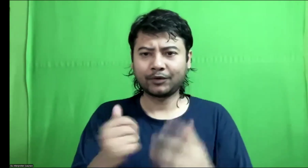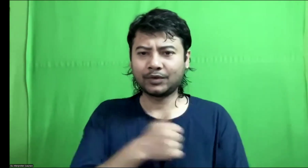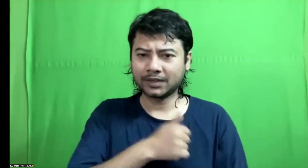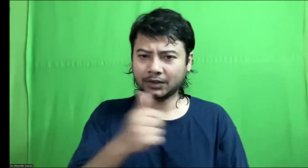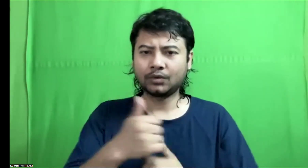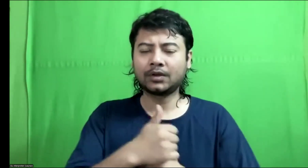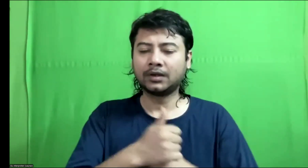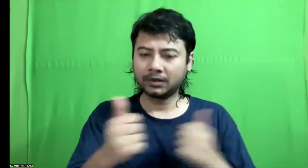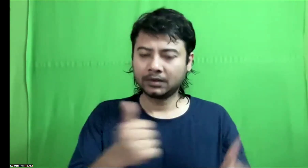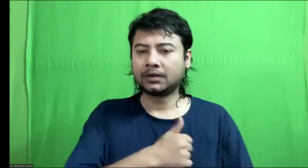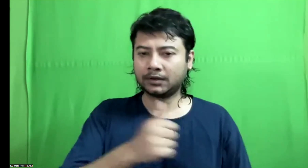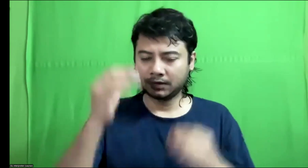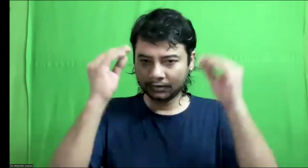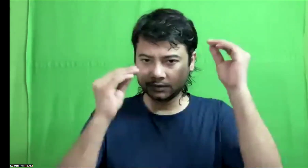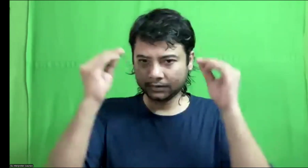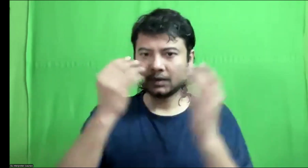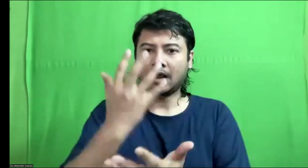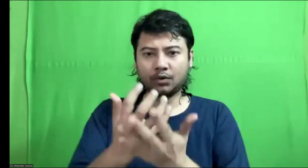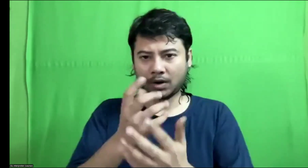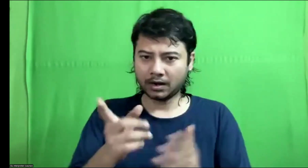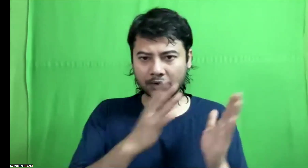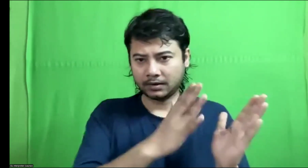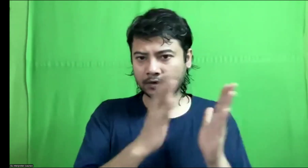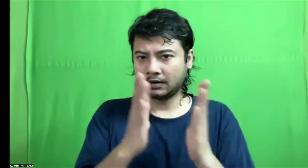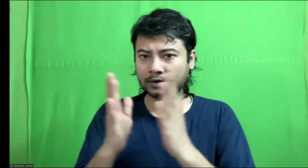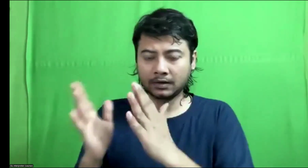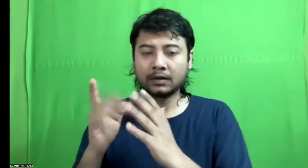There's no crime, there is no sin, people are very, very pious.